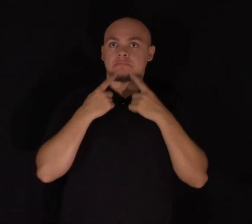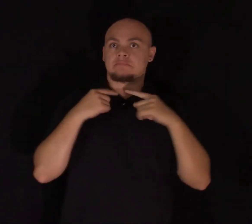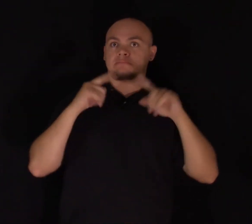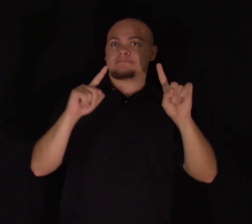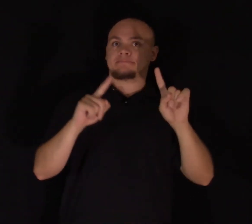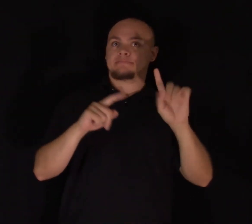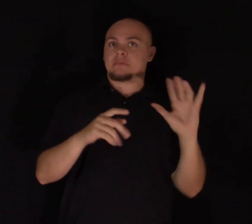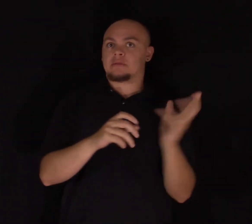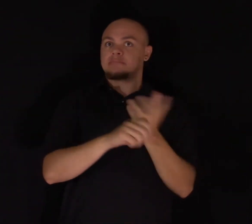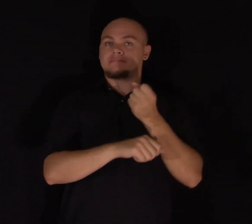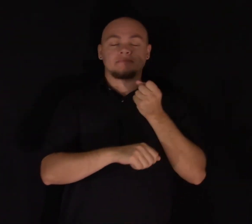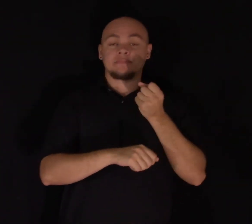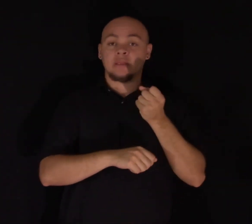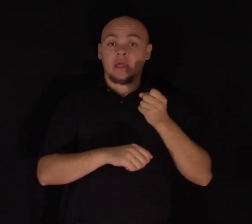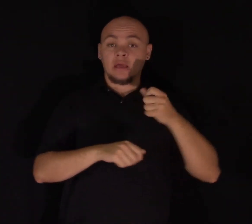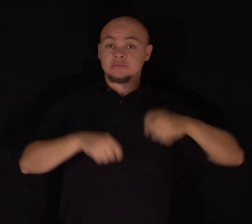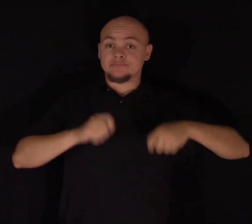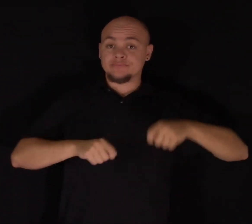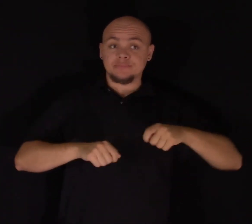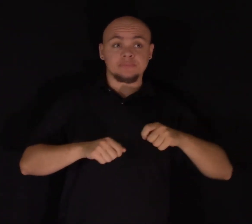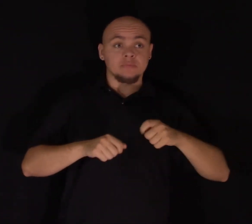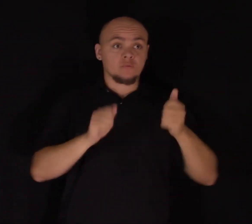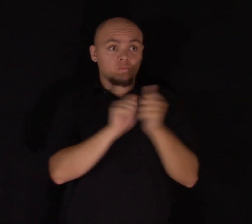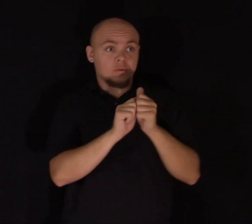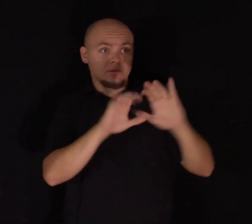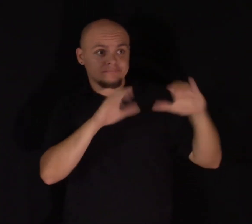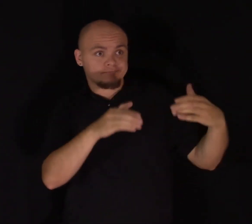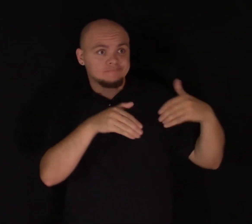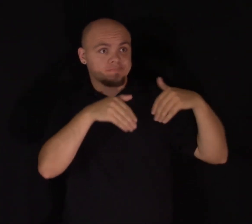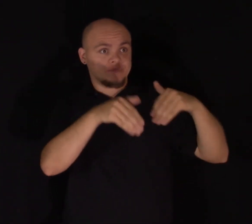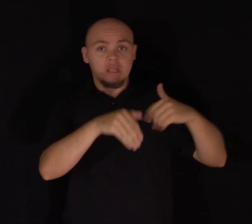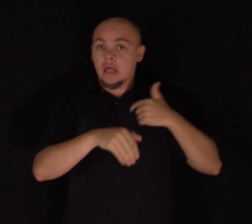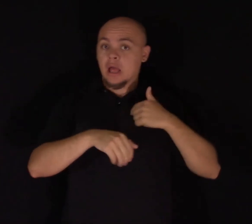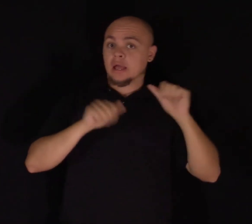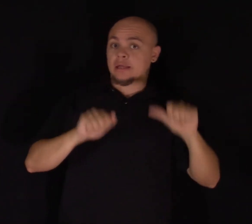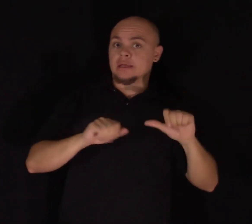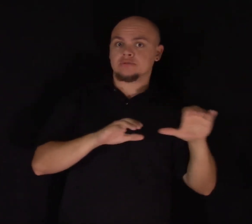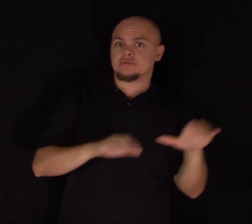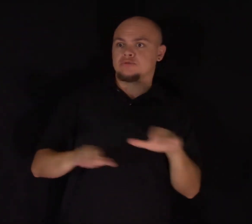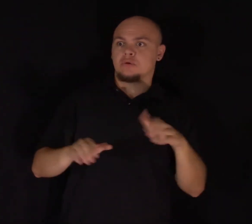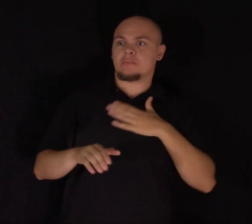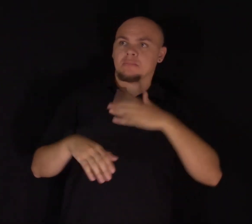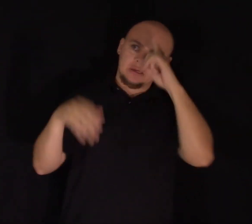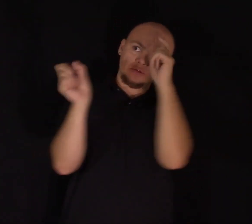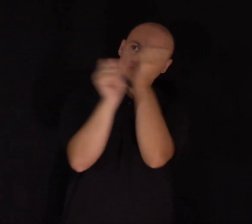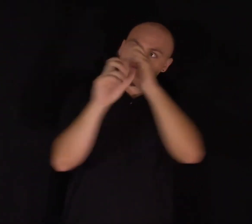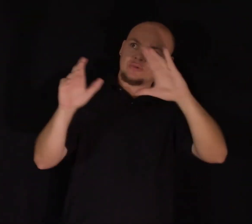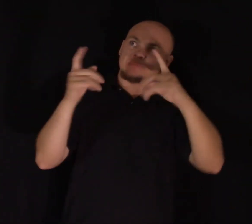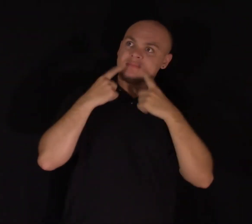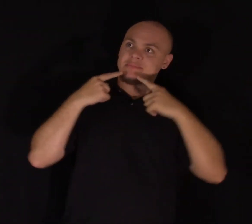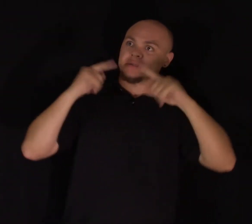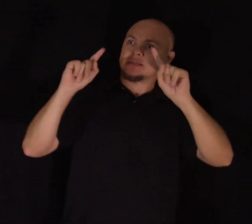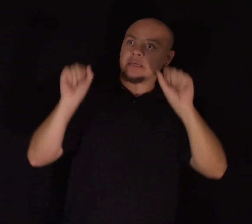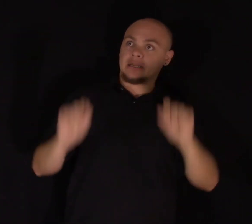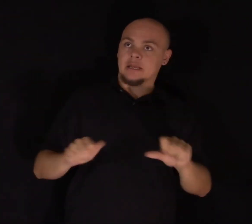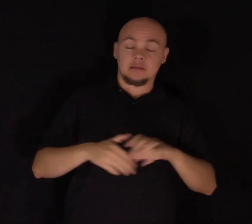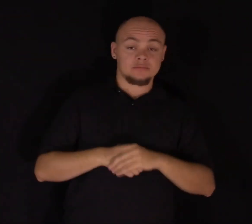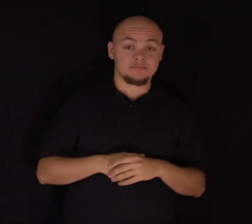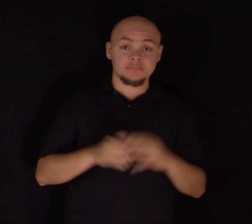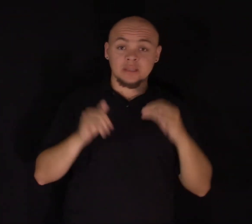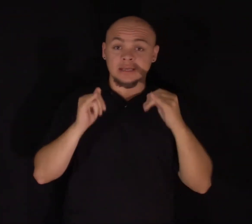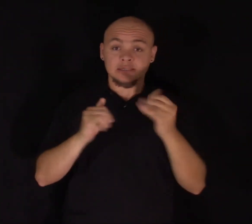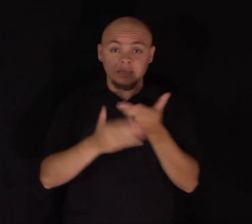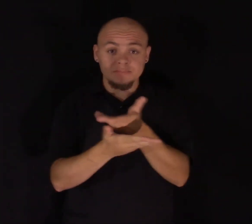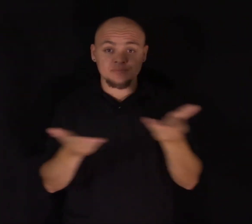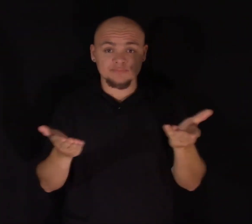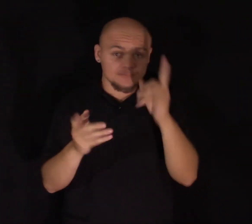dream of playing snare drum with the marching band, as I believe I can do for all of my dreams. So hopefully you can accomplish